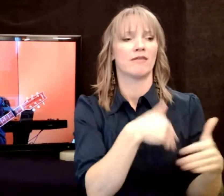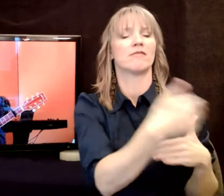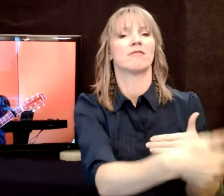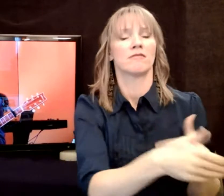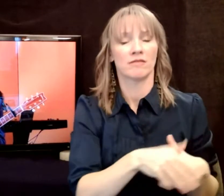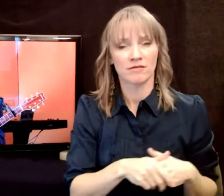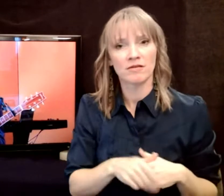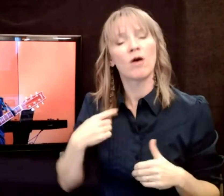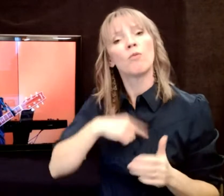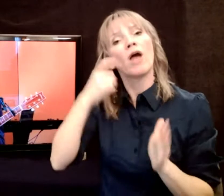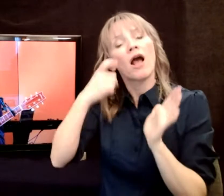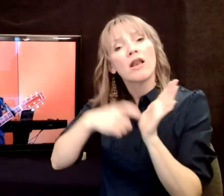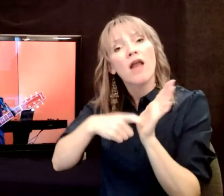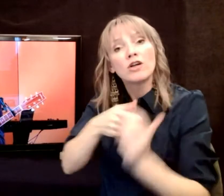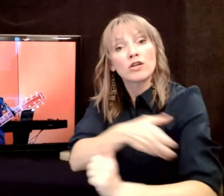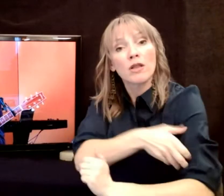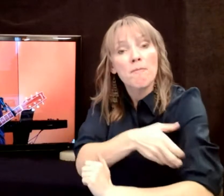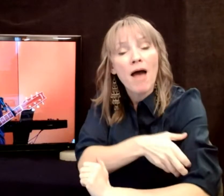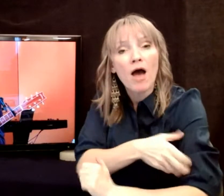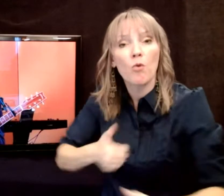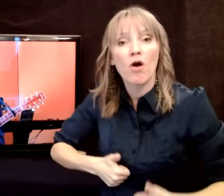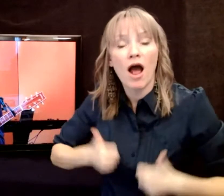We acknowledge that power that is alive,